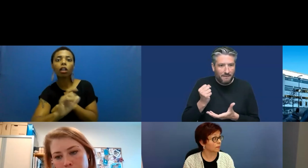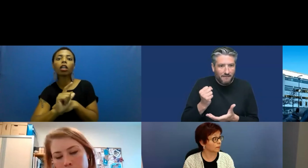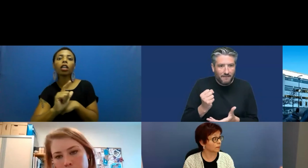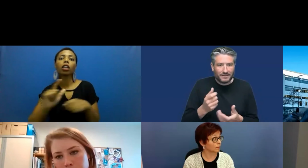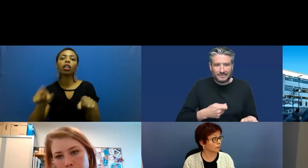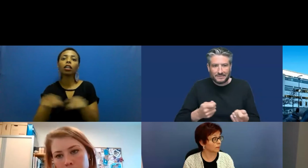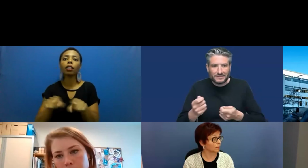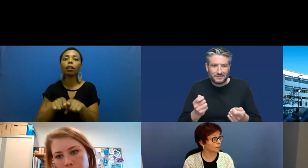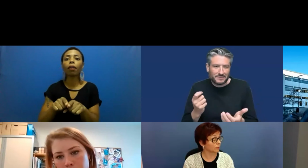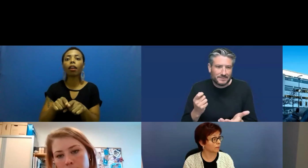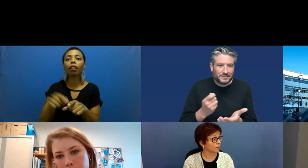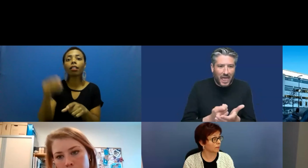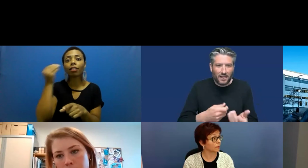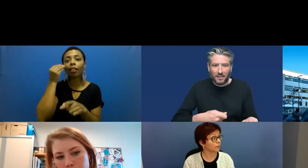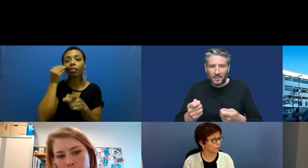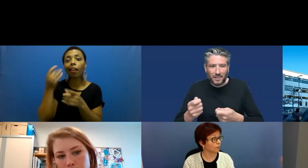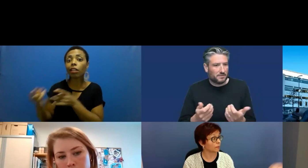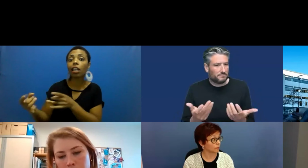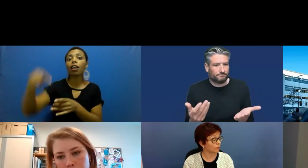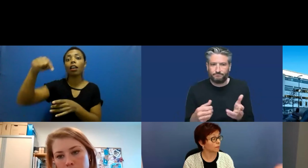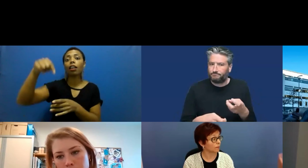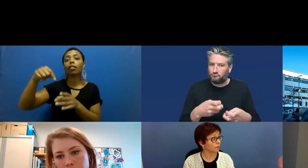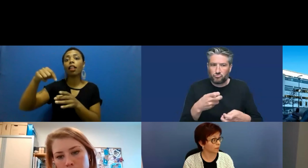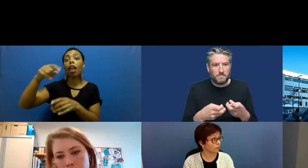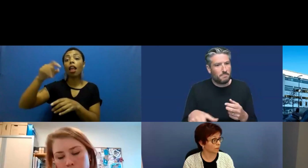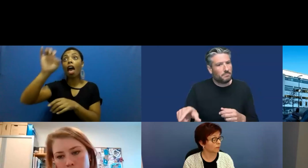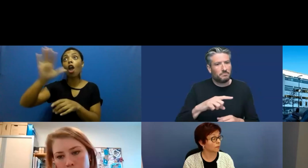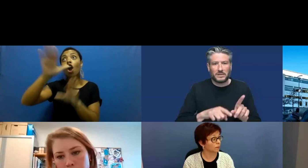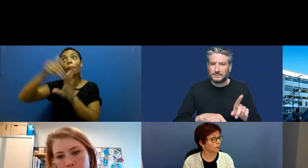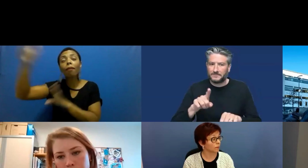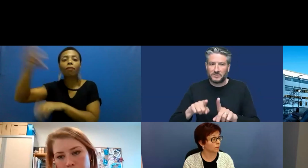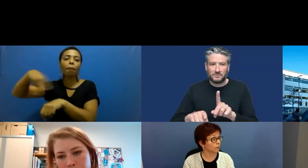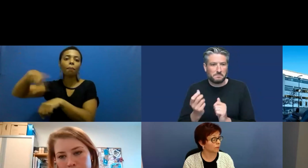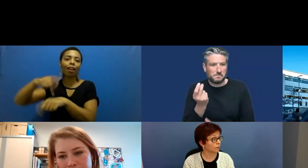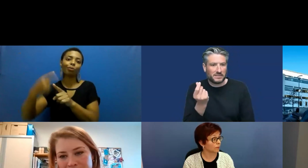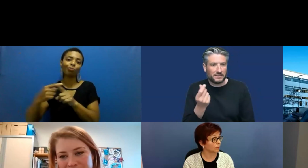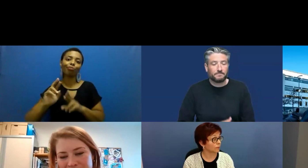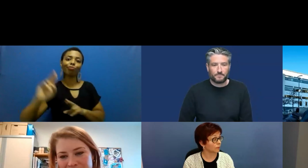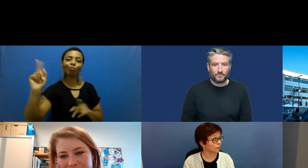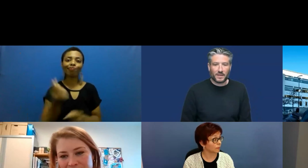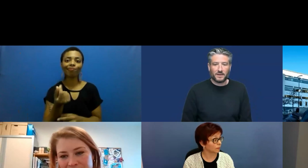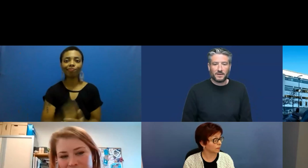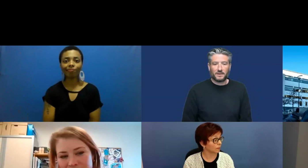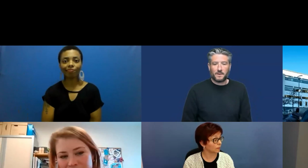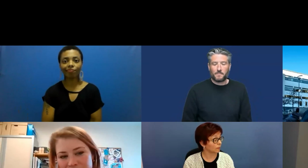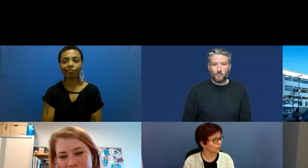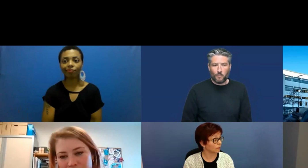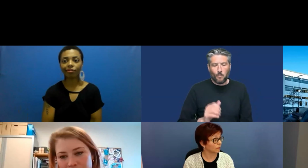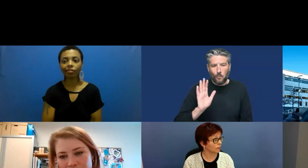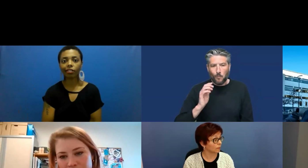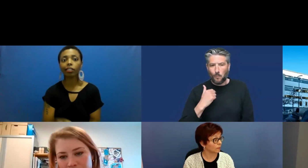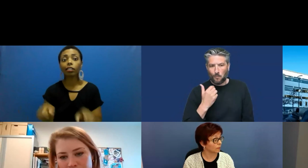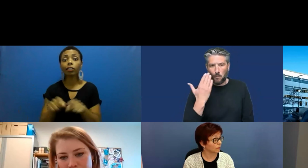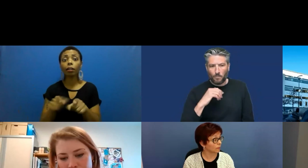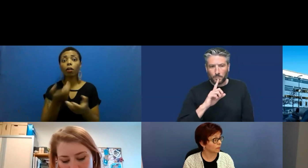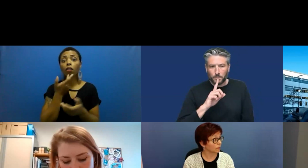over Europe, for instance. Yeah. If I may, what I was trying to point out